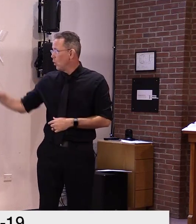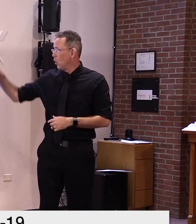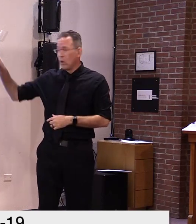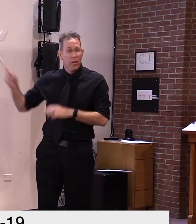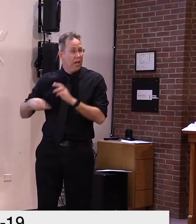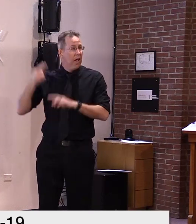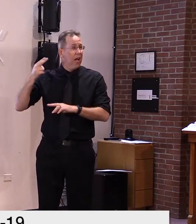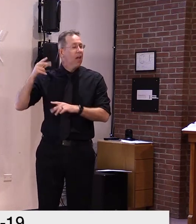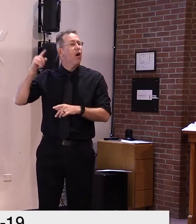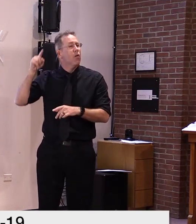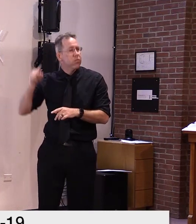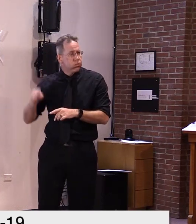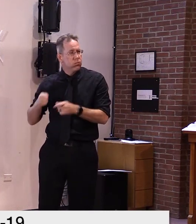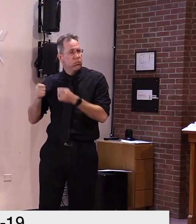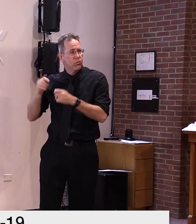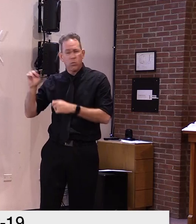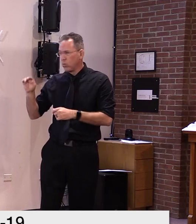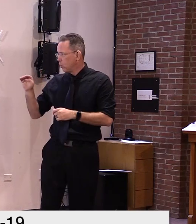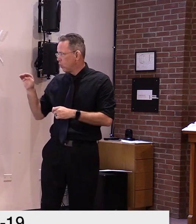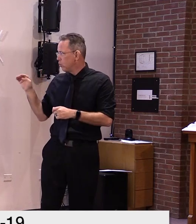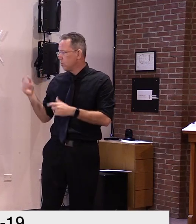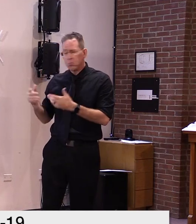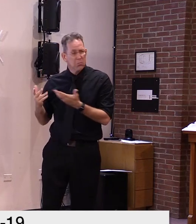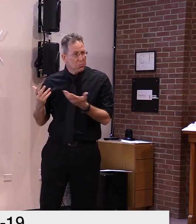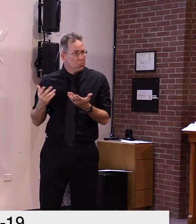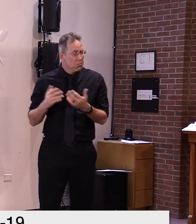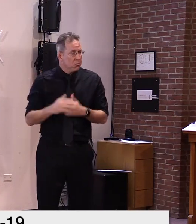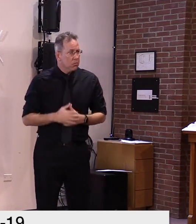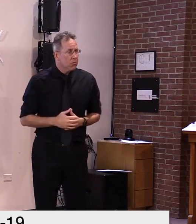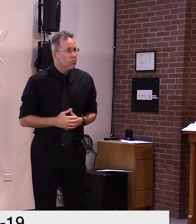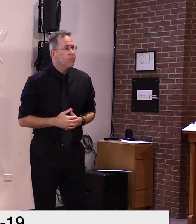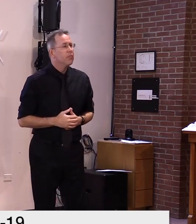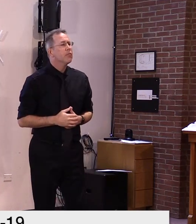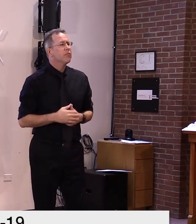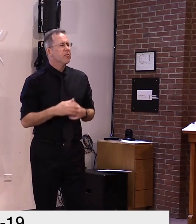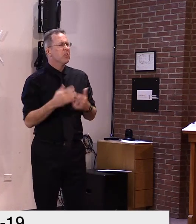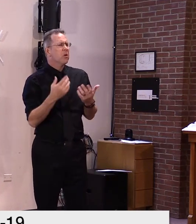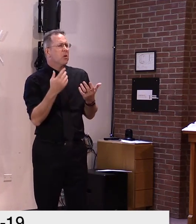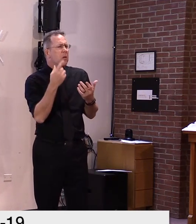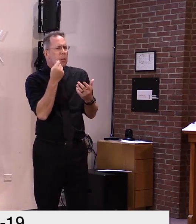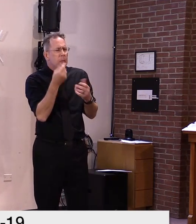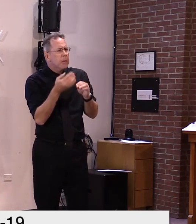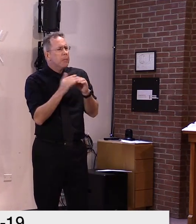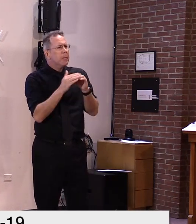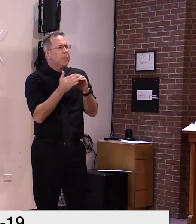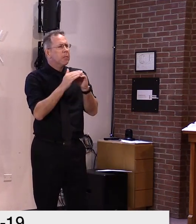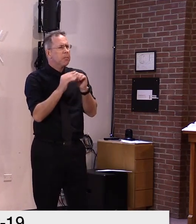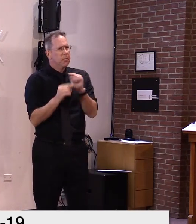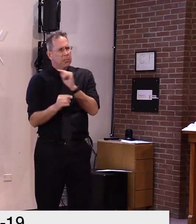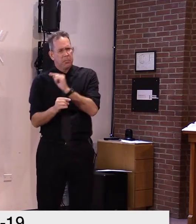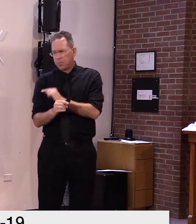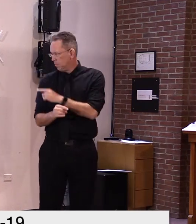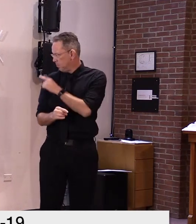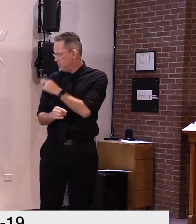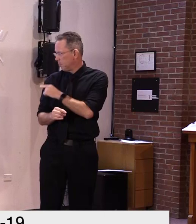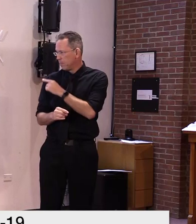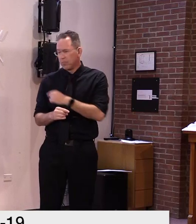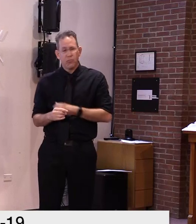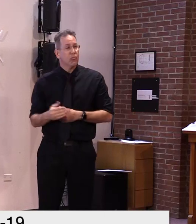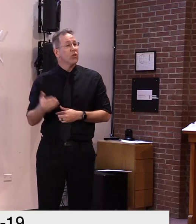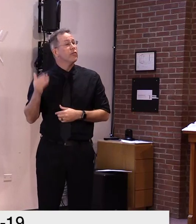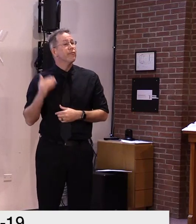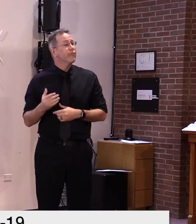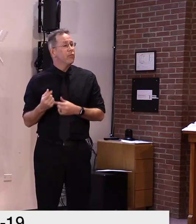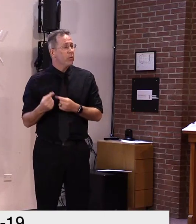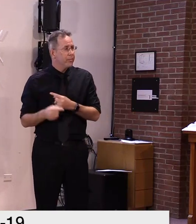So that is a little bit different than what we saw over the summertime. Going ahead to the regional data, you'll see here